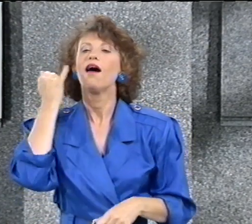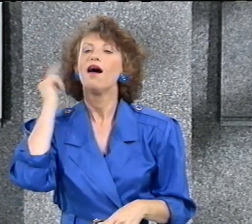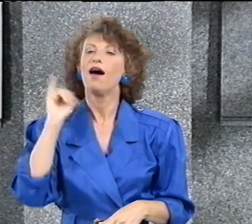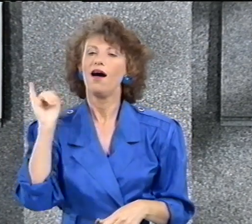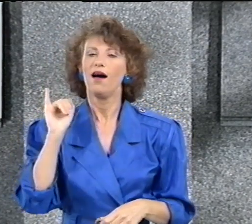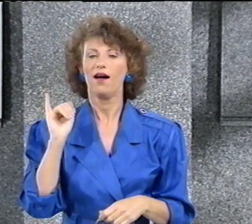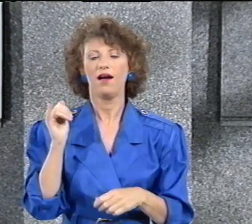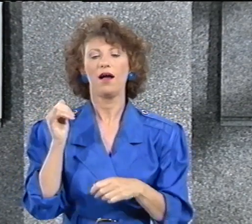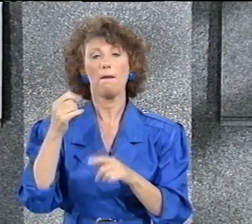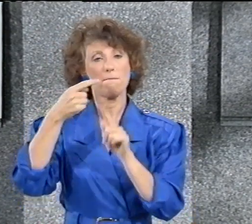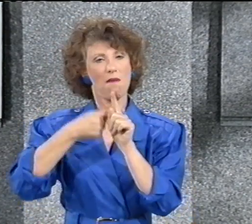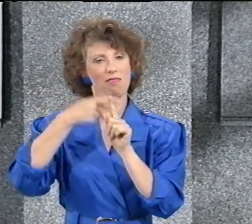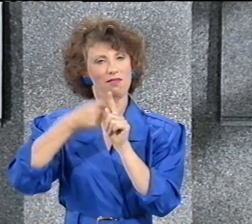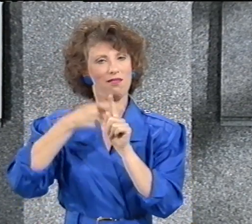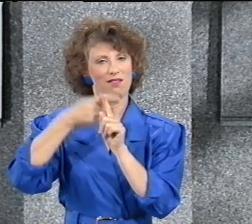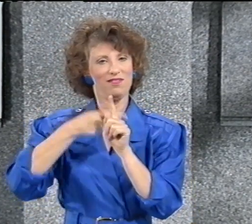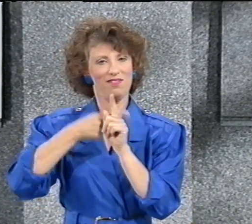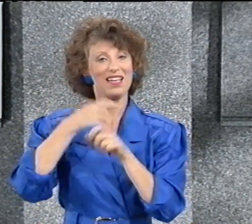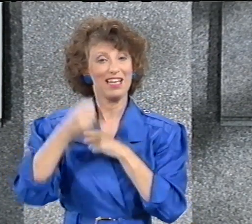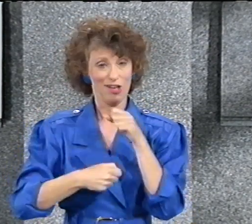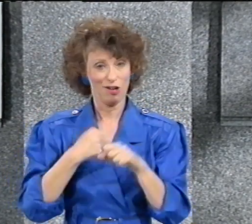and spelling for each of the 12 months.